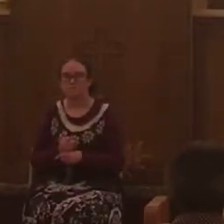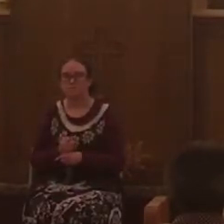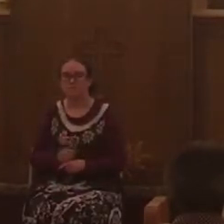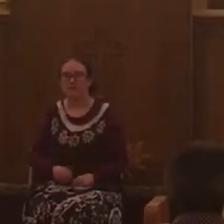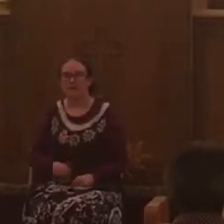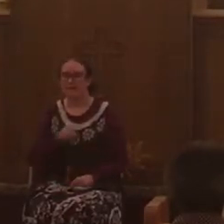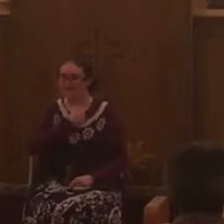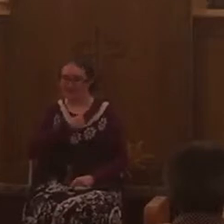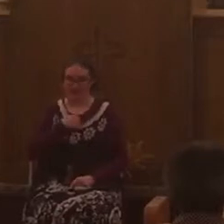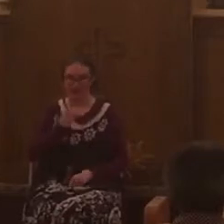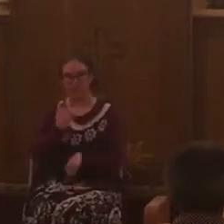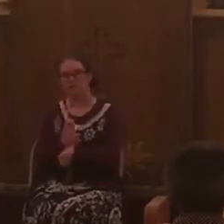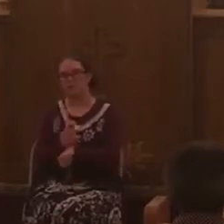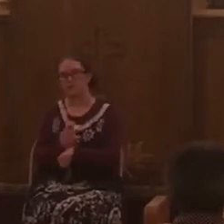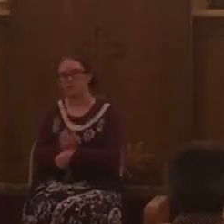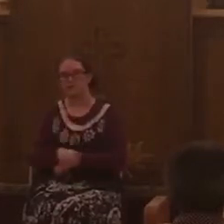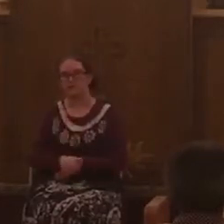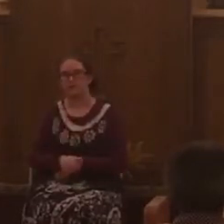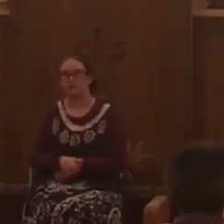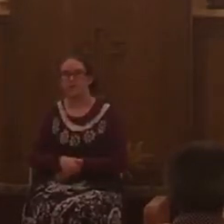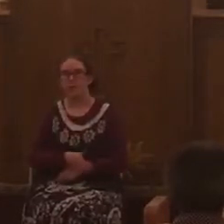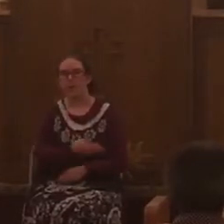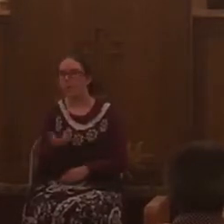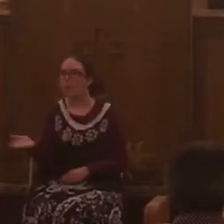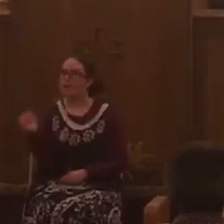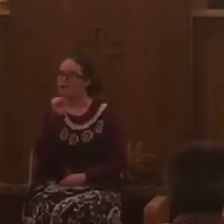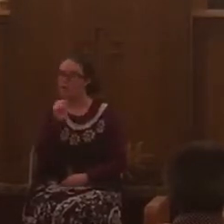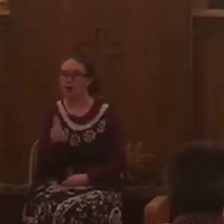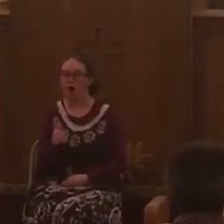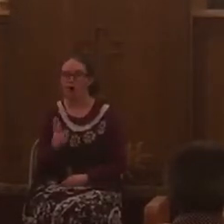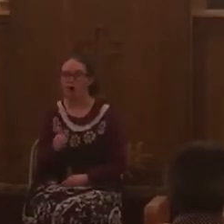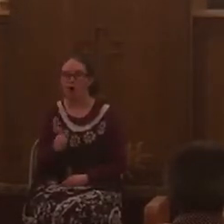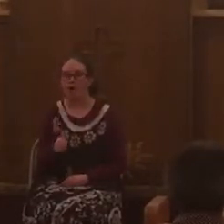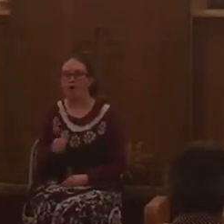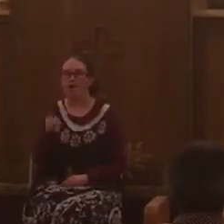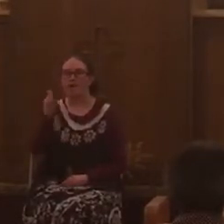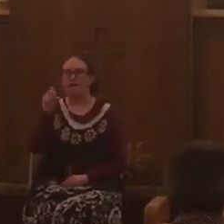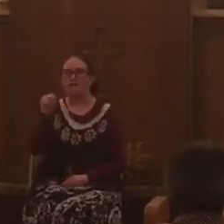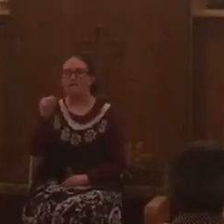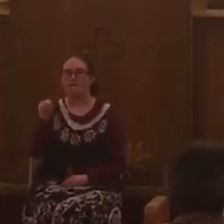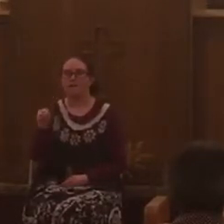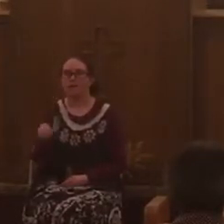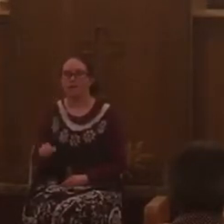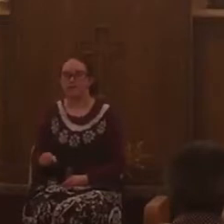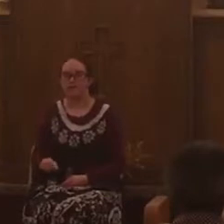I'm sorry, church. We are not of the denominational ilk.